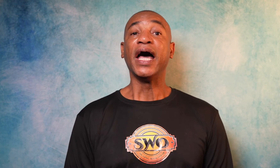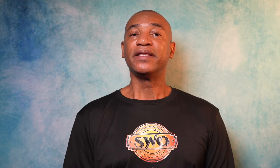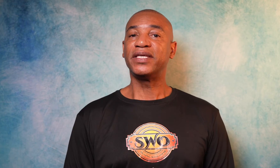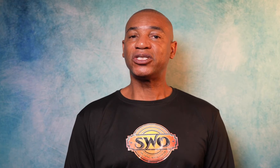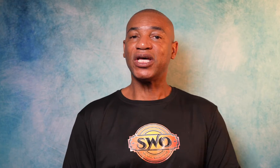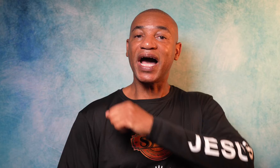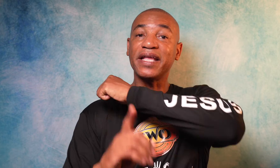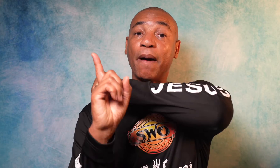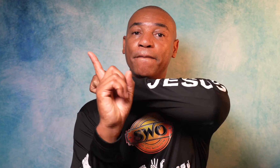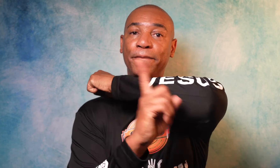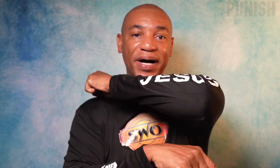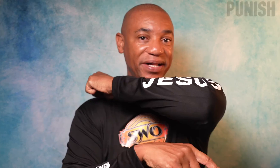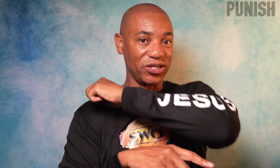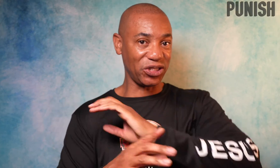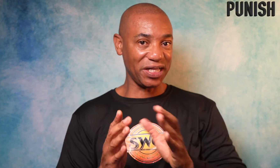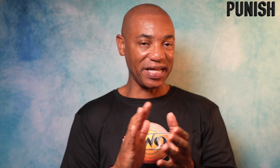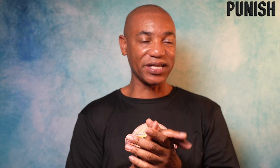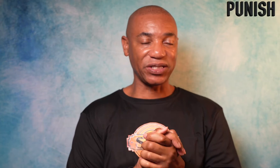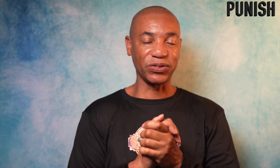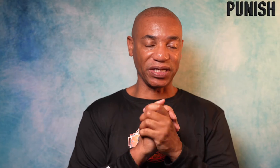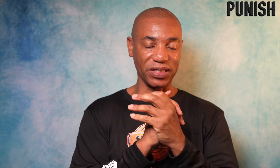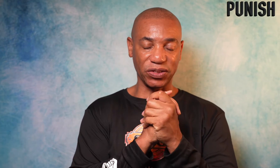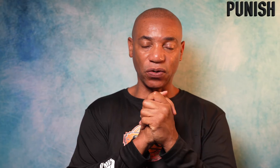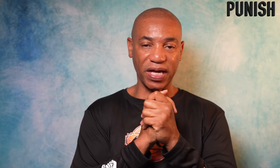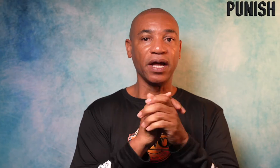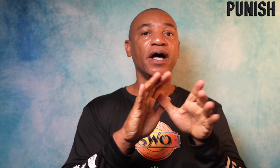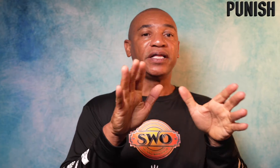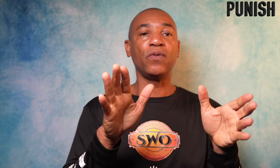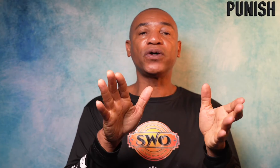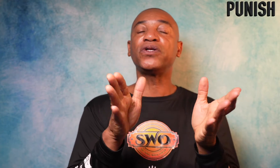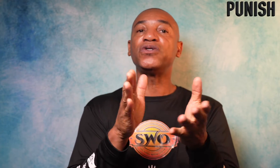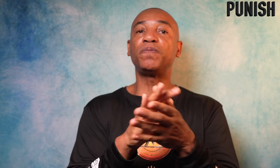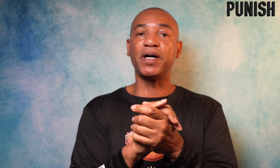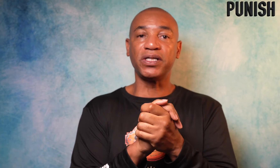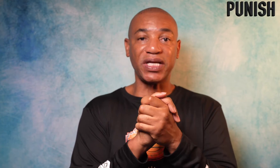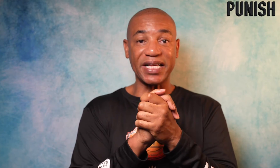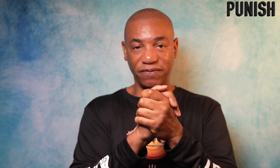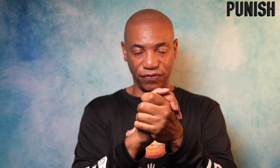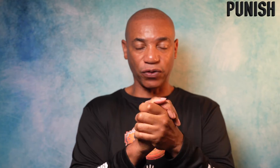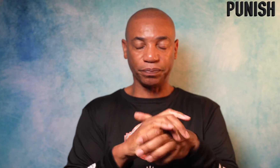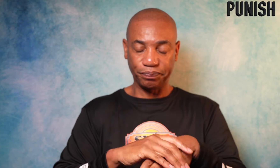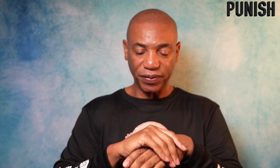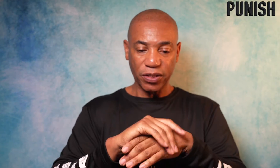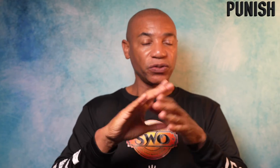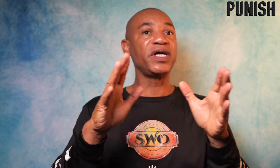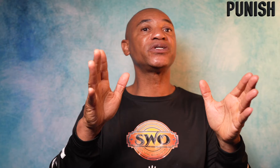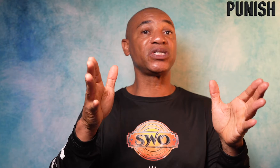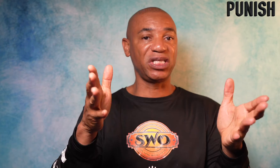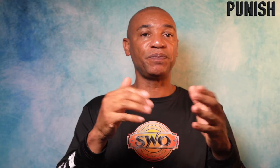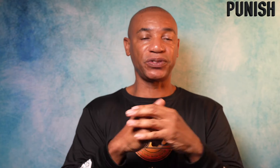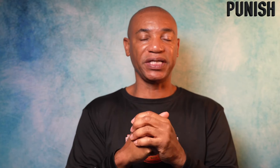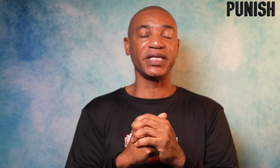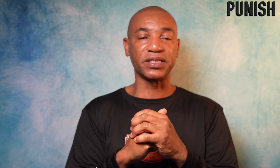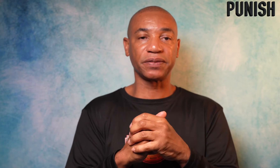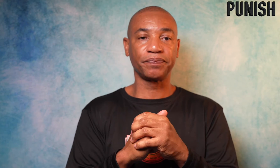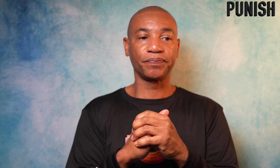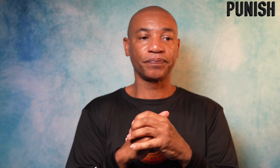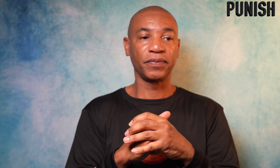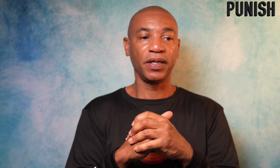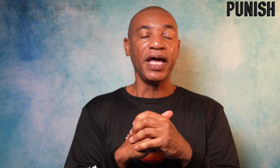The sign punish in an ASL sentence. Okay, now we're going to use punish as a verb. So here's a simple sentence.